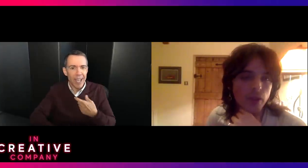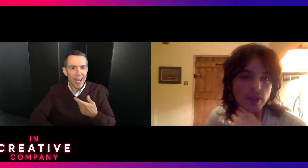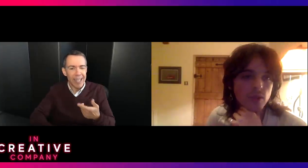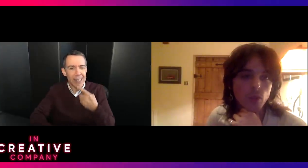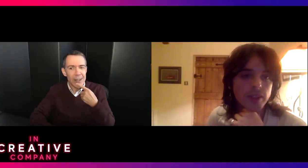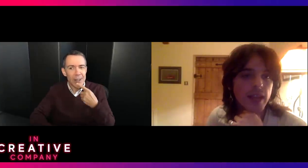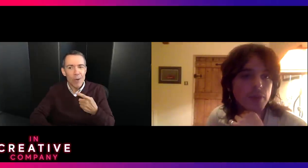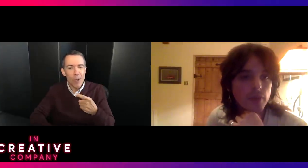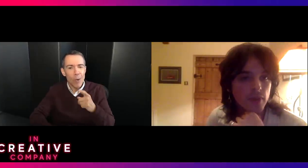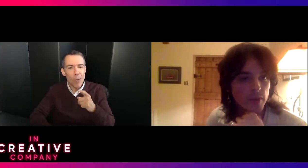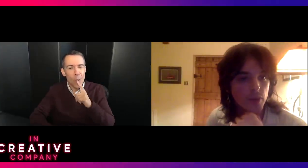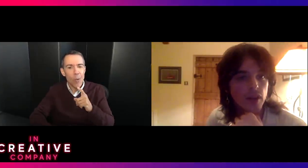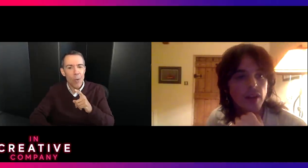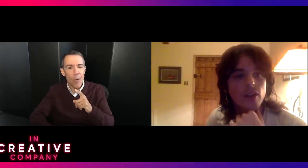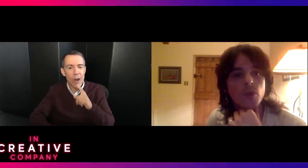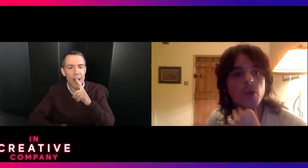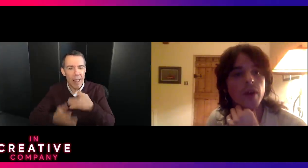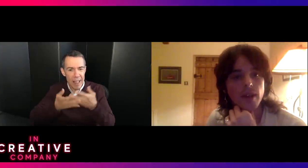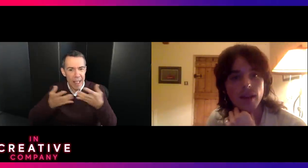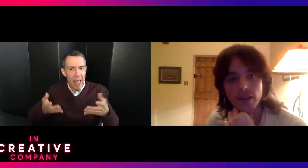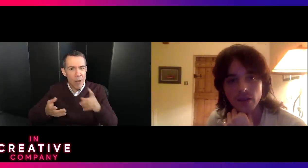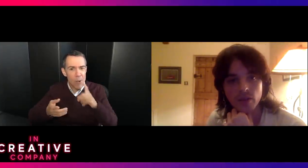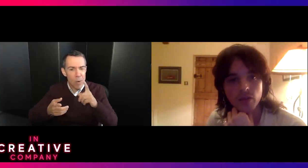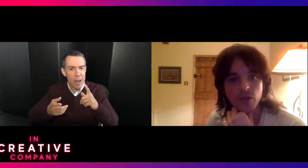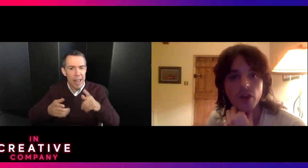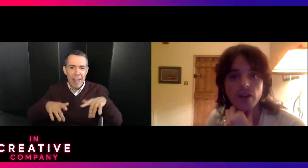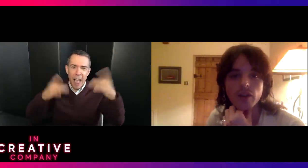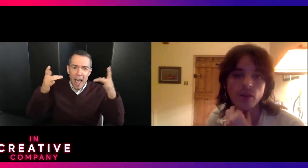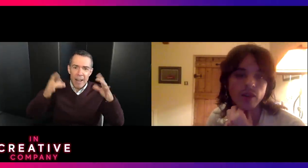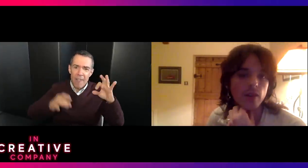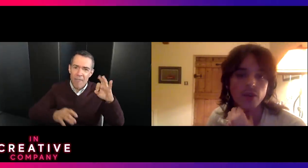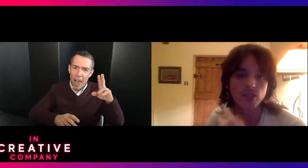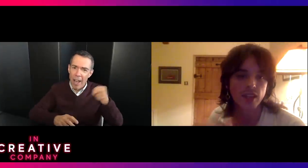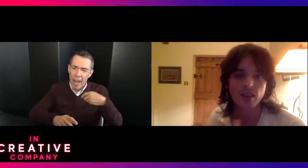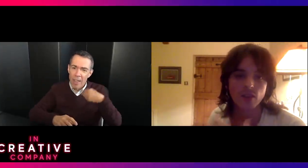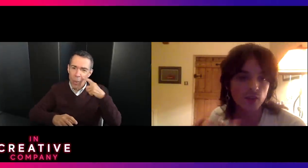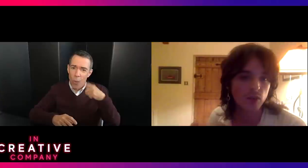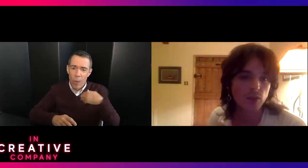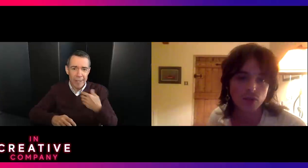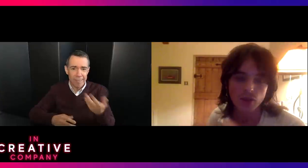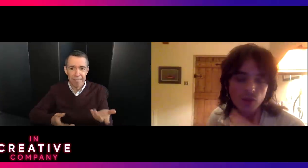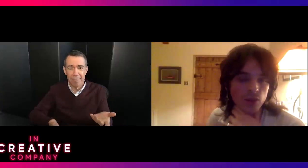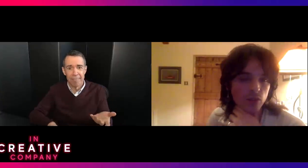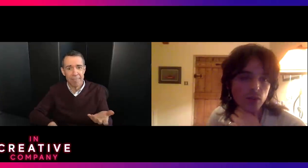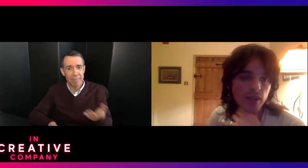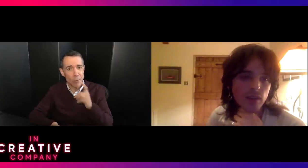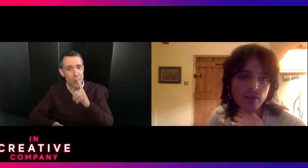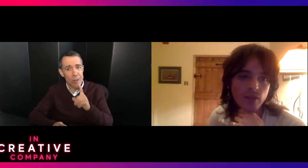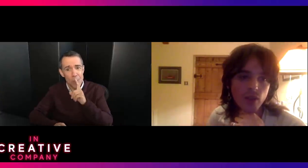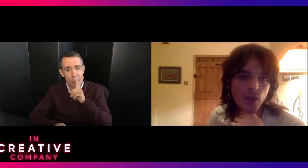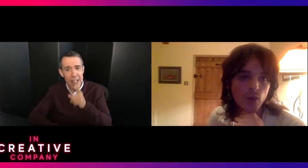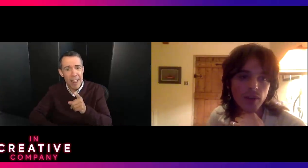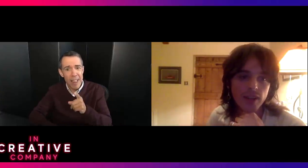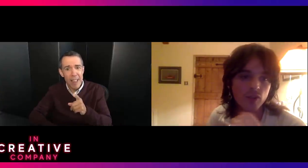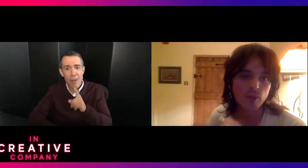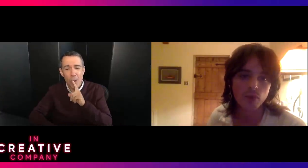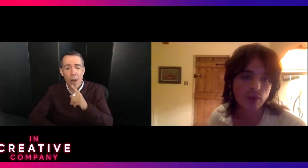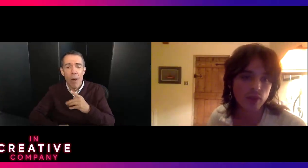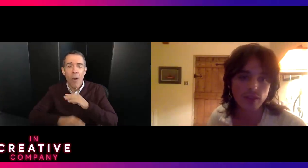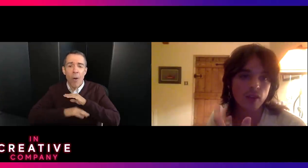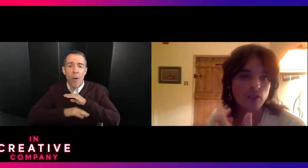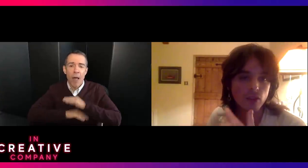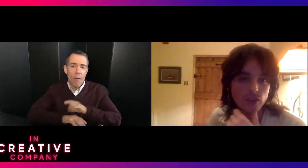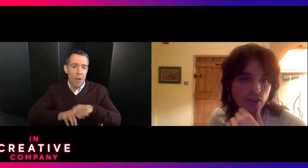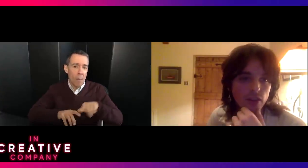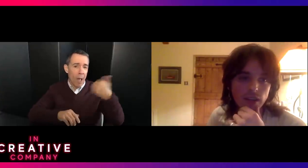not that there weren't depth to them, but a lot of them were quite light and fun. And I think we just had it was a real relief from